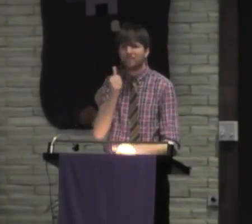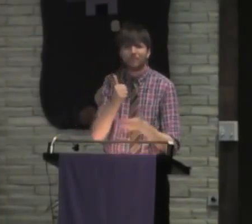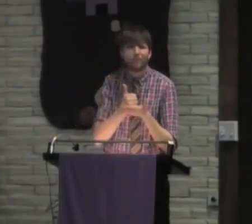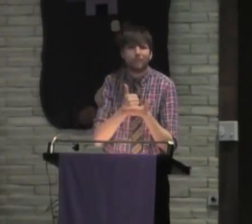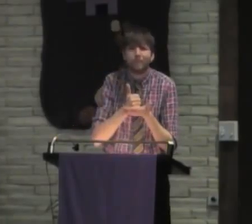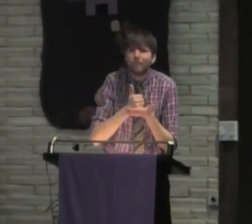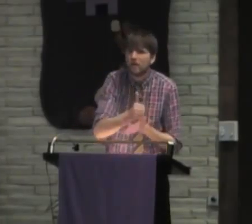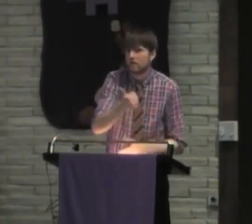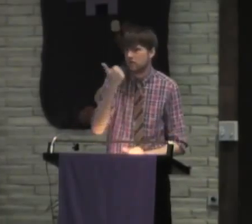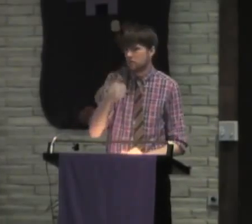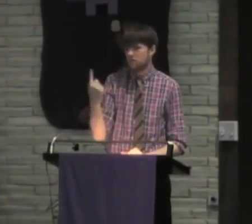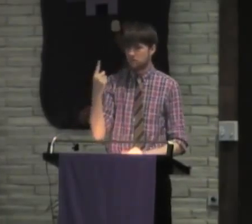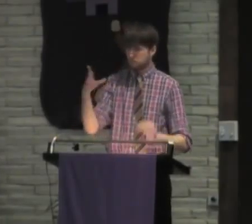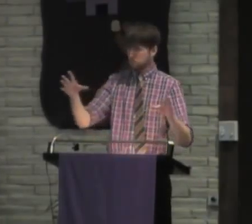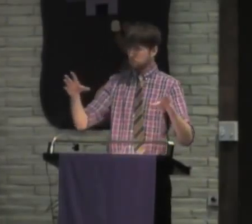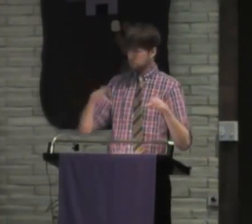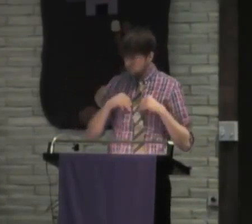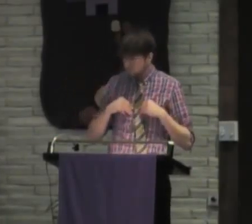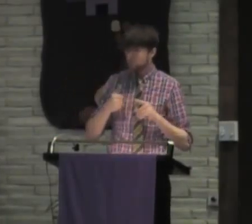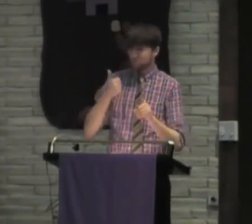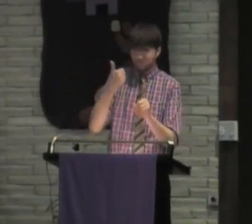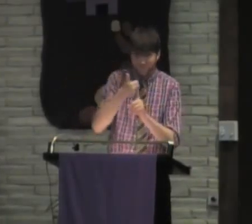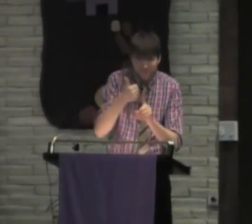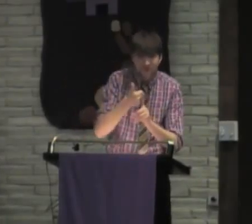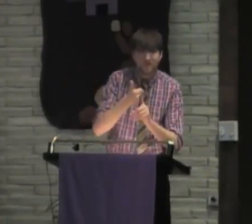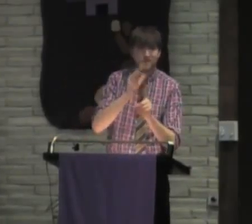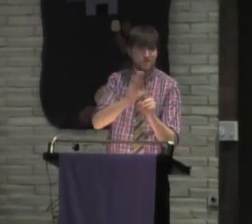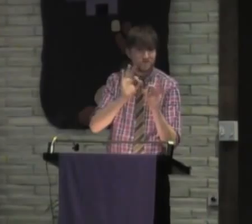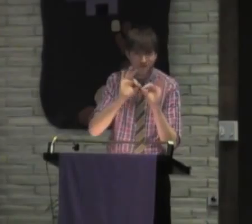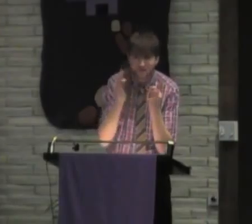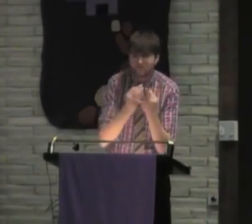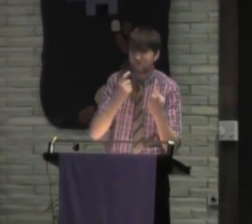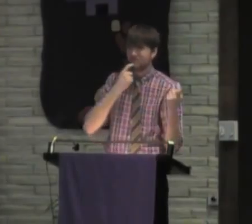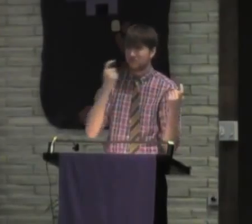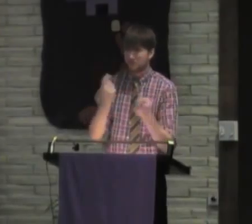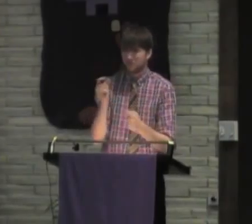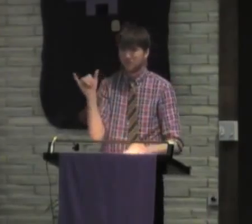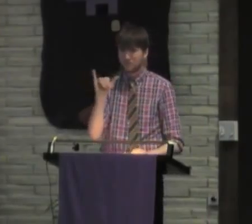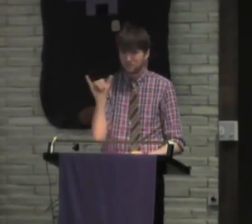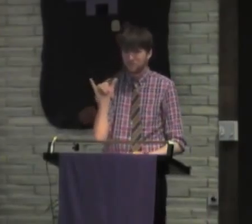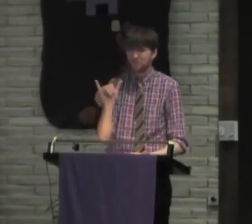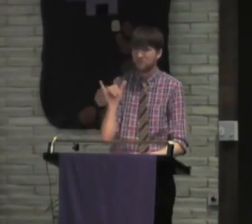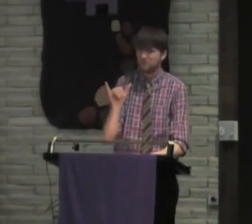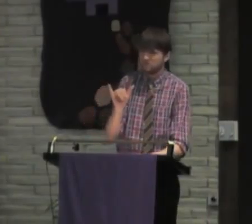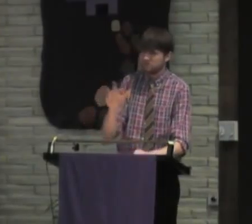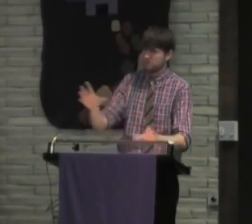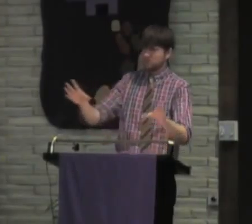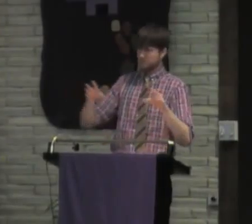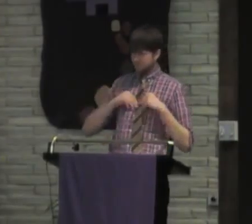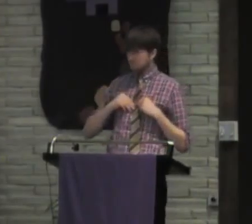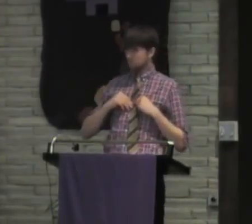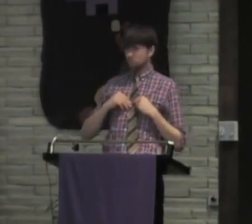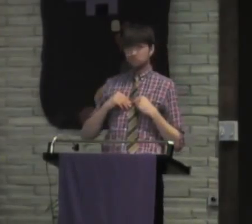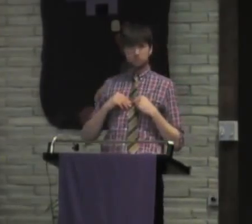Nehemiah doing here? He's not blaming anyone. He's owning the responsibility of himself and his